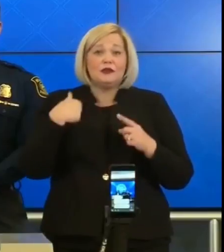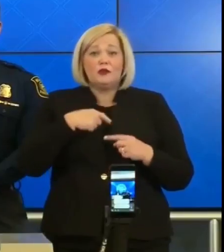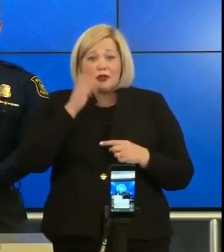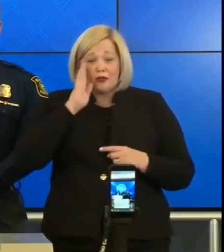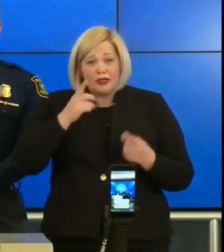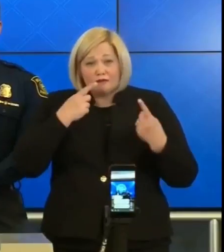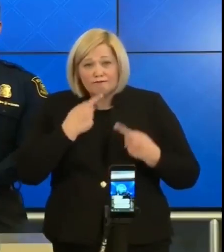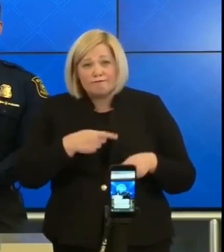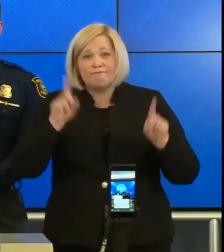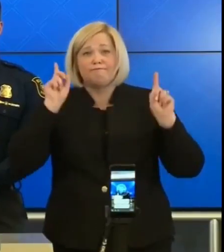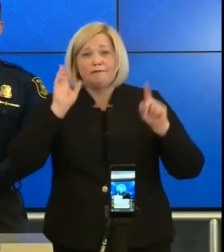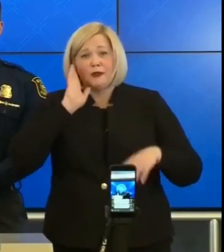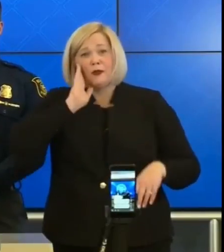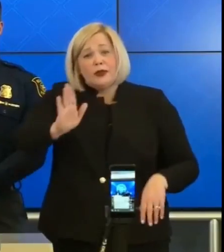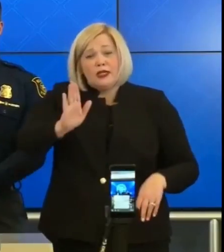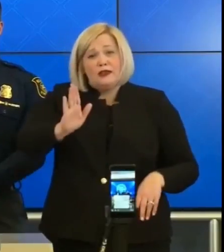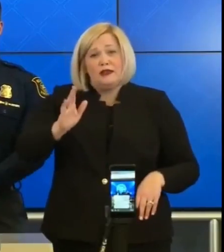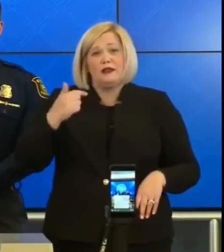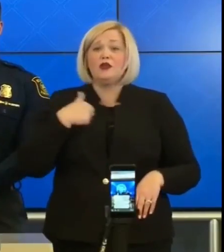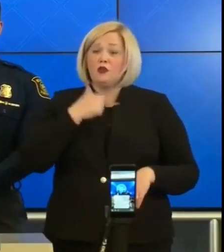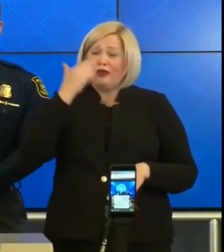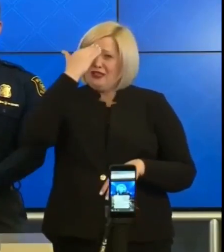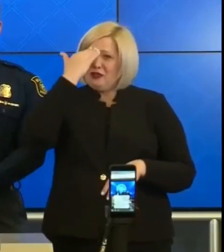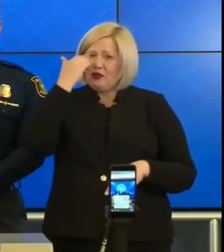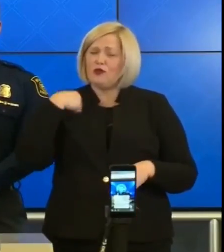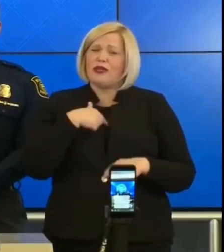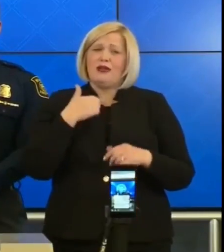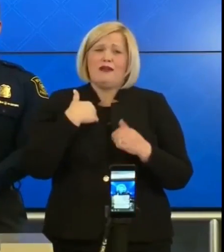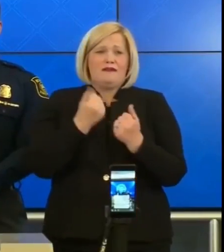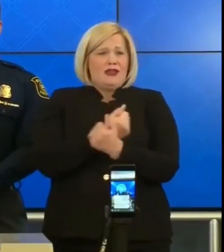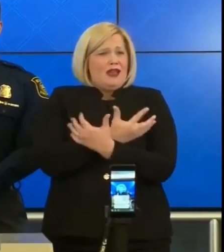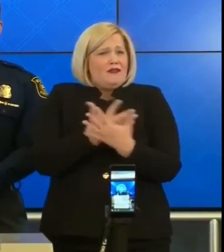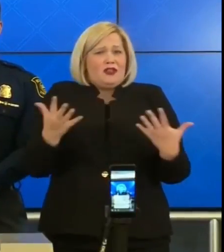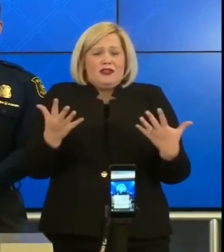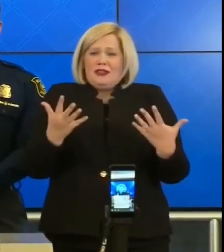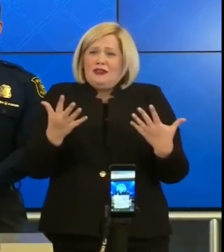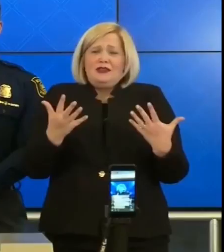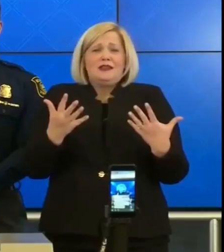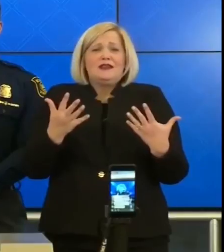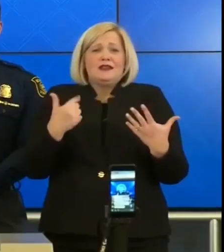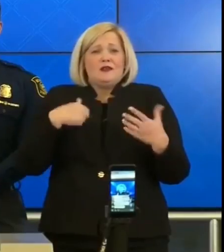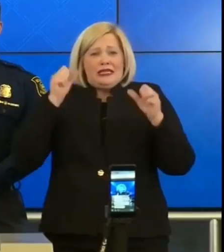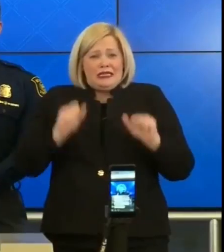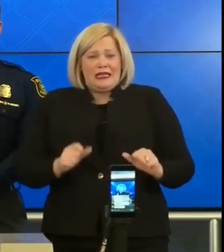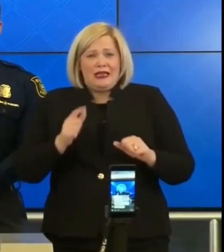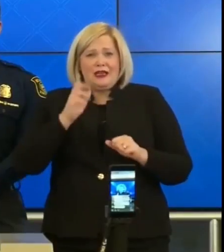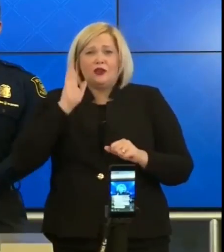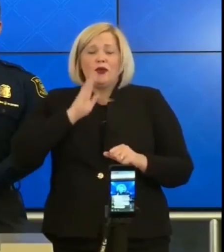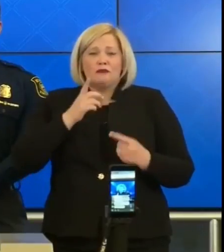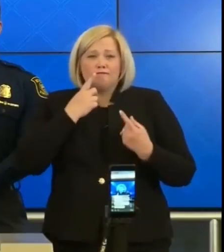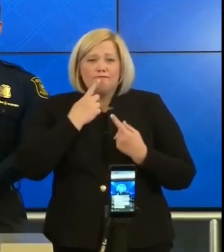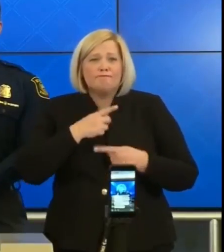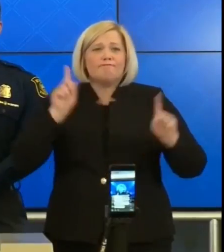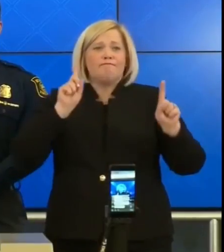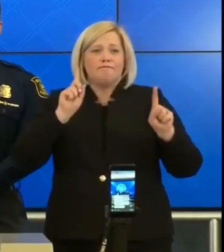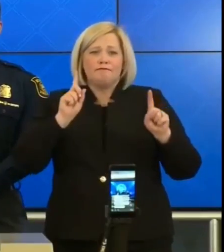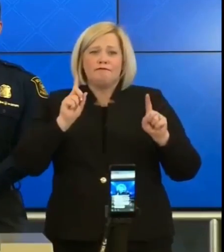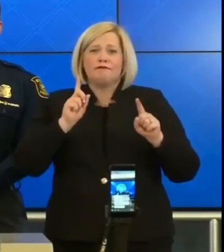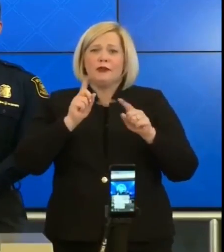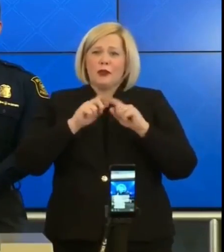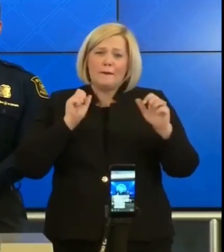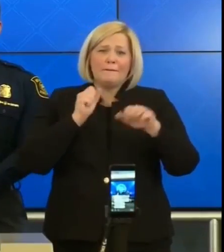it. We know that we have everything to live up to this challenge if we band